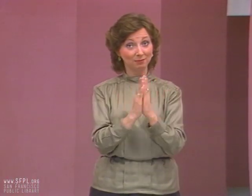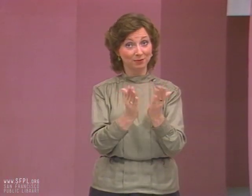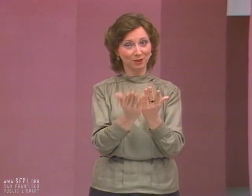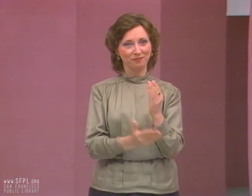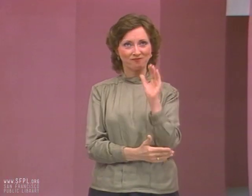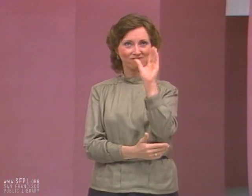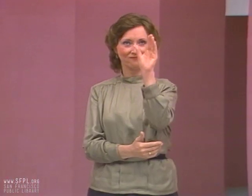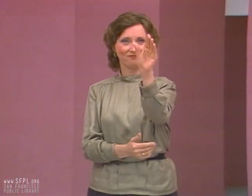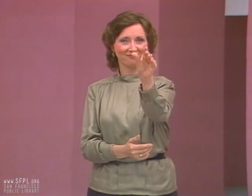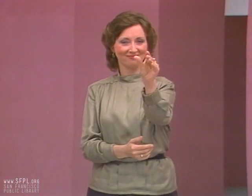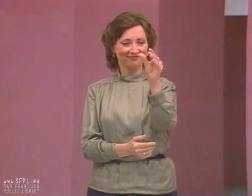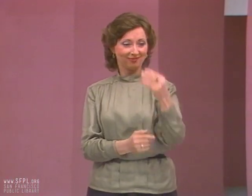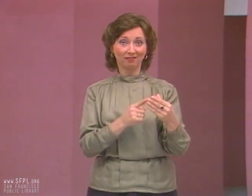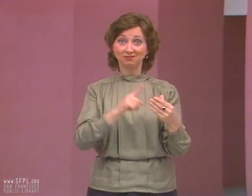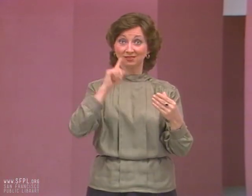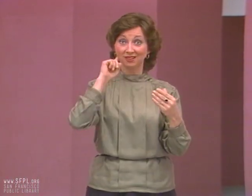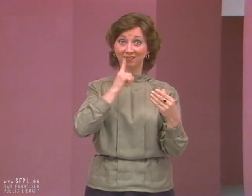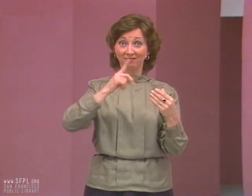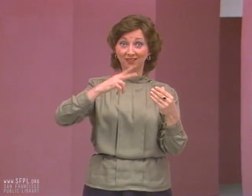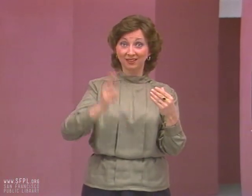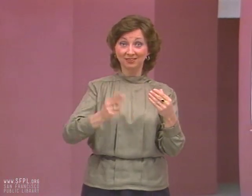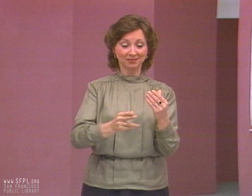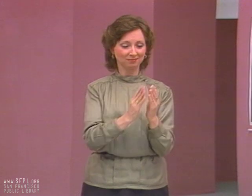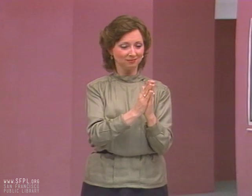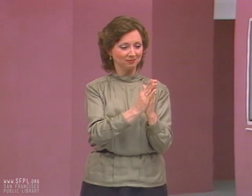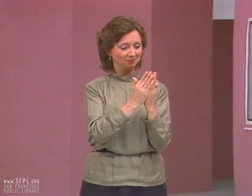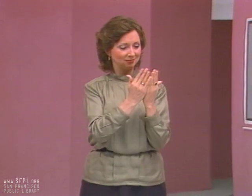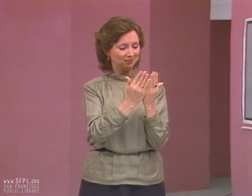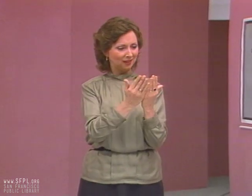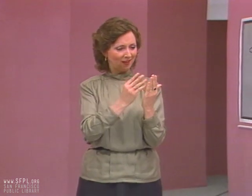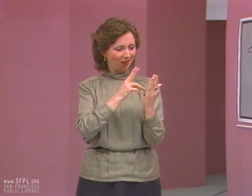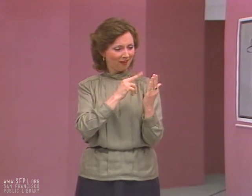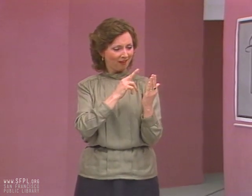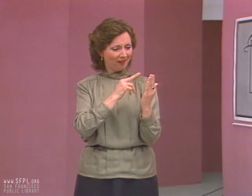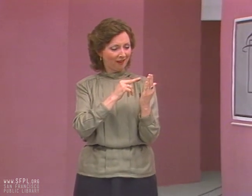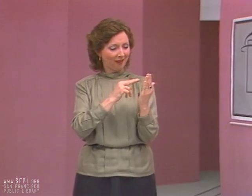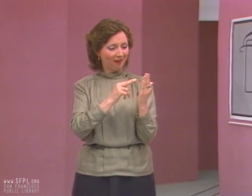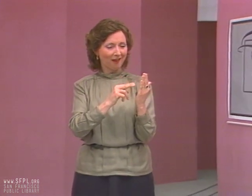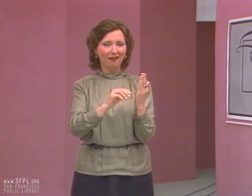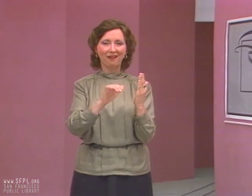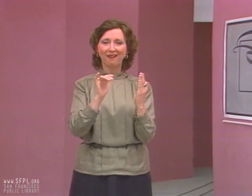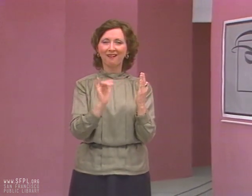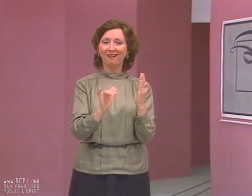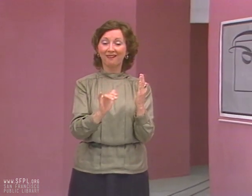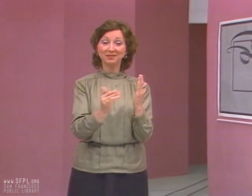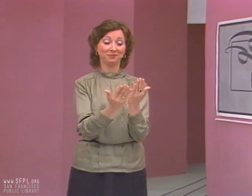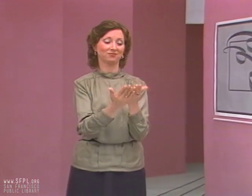Imagine the feeling of looking through a book that for the first time shows you your people's